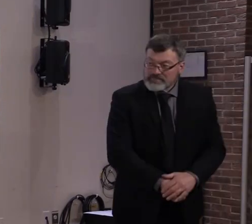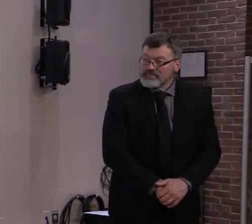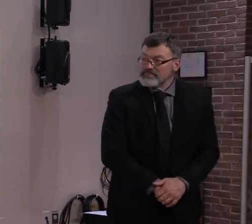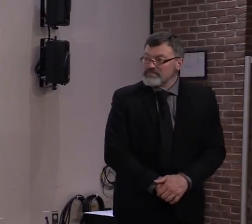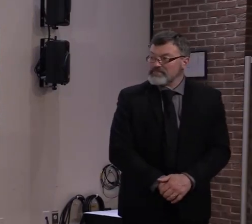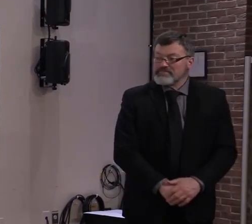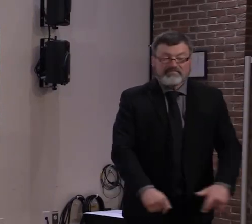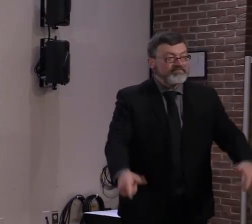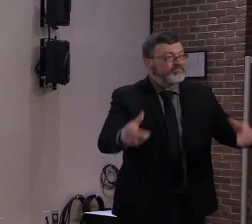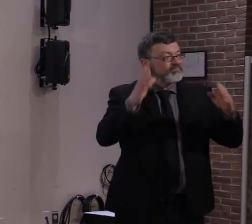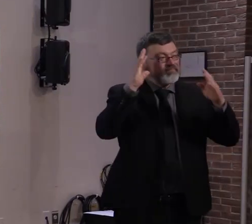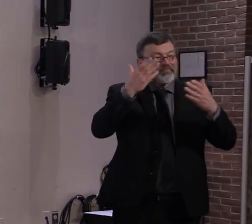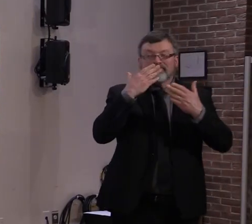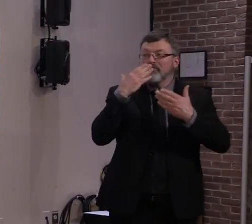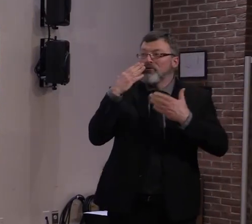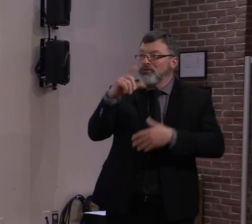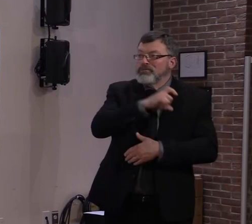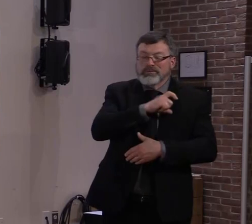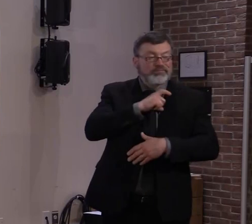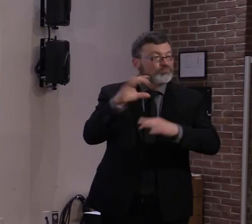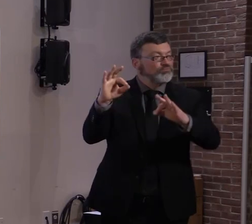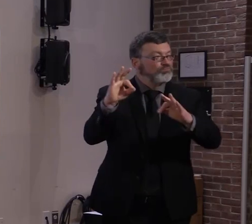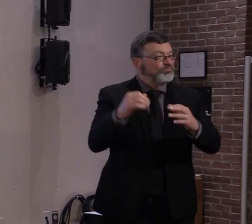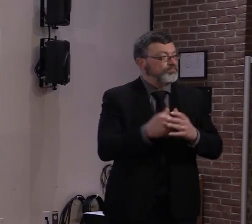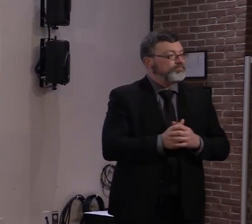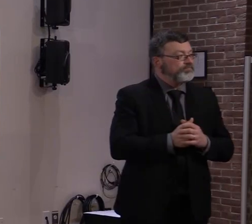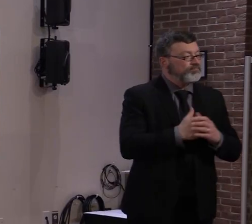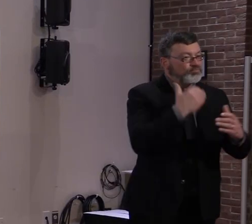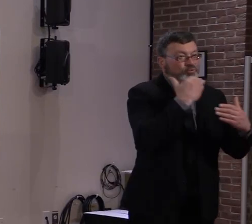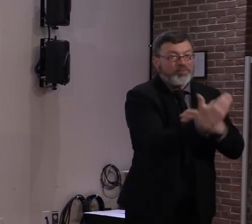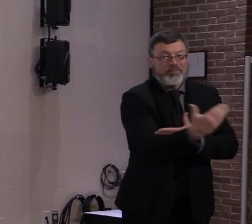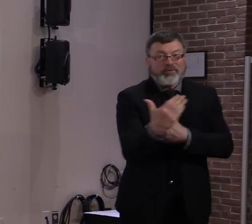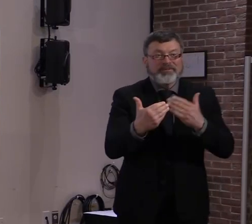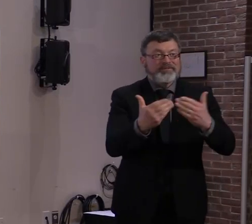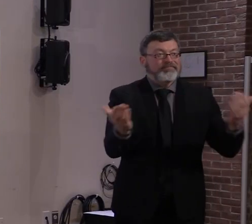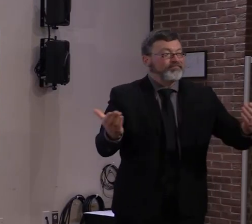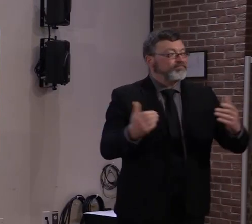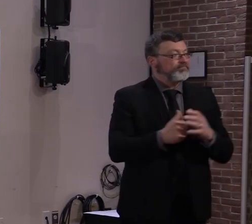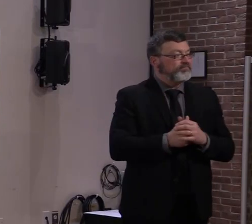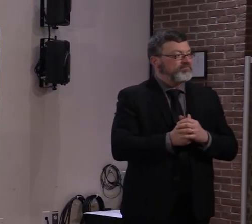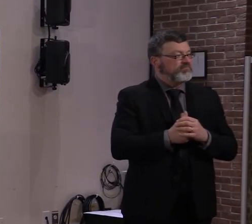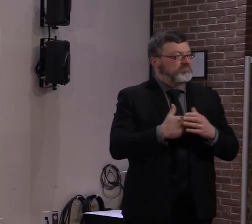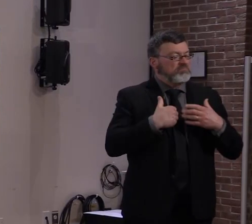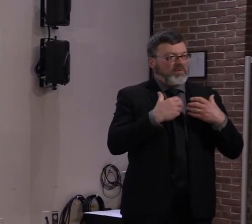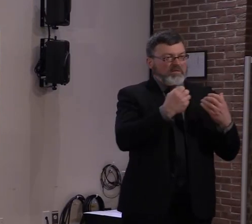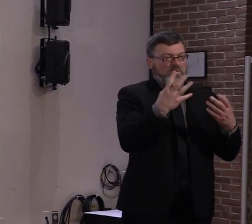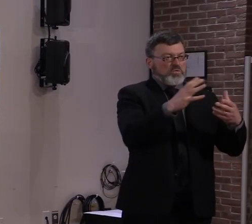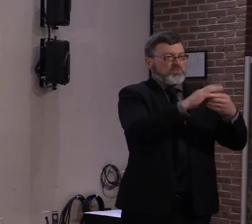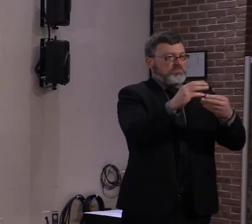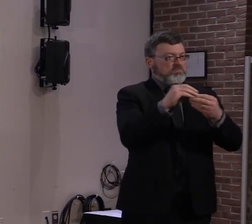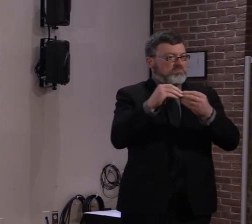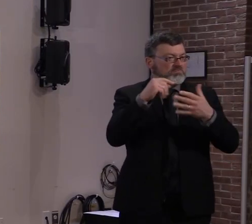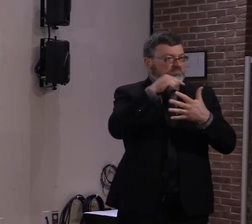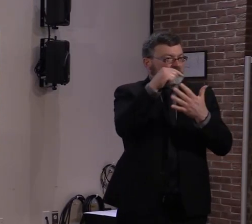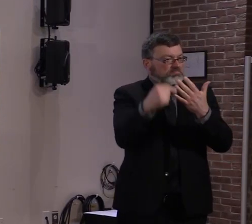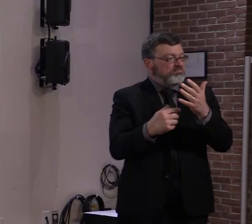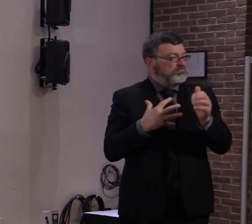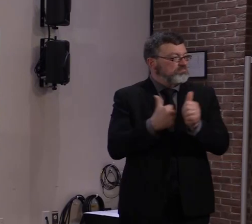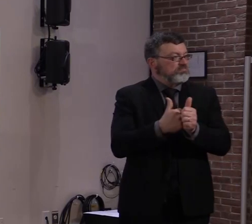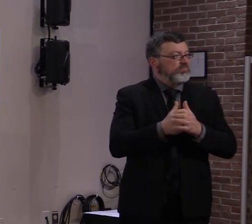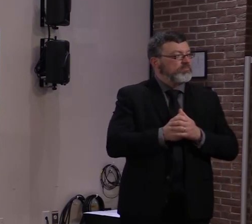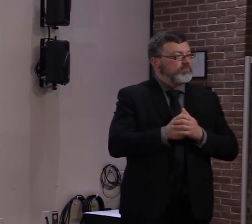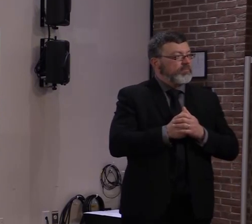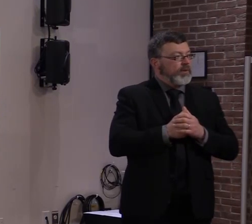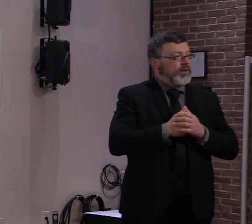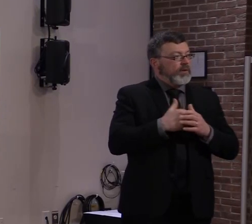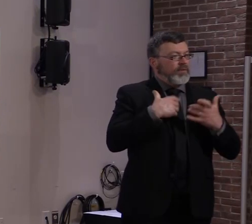Thank you, Commissioner Sherling, and good morning, everyone. I have a few updates to share with you this morning, and I'll start with a reminder that we are